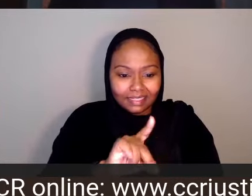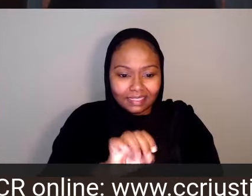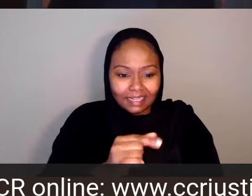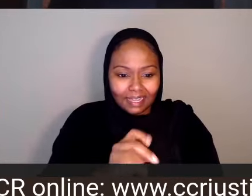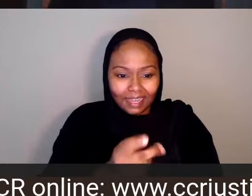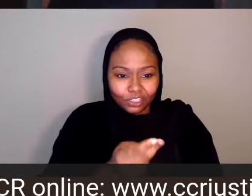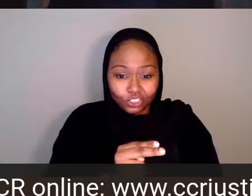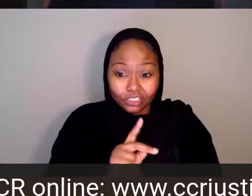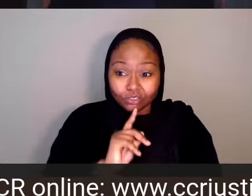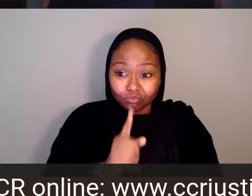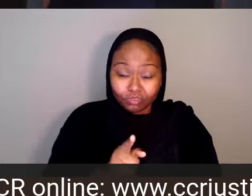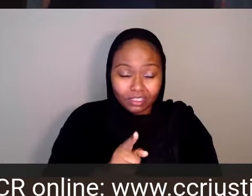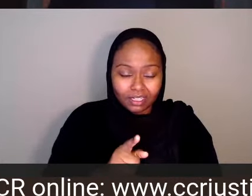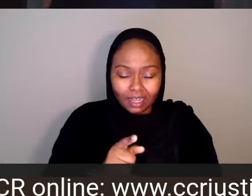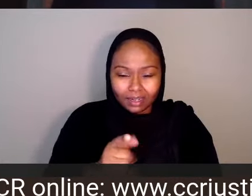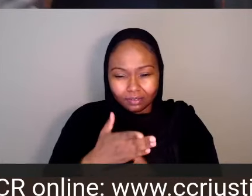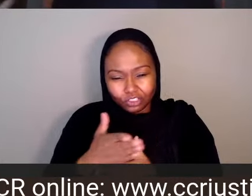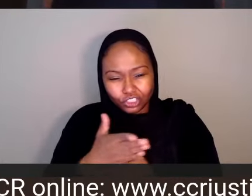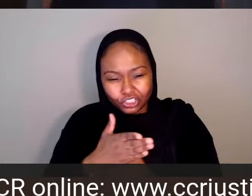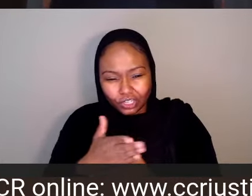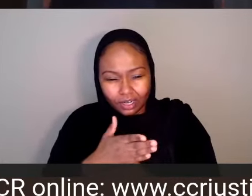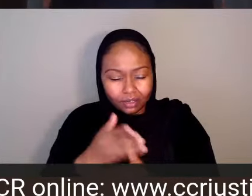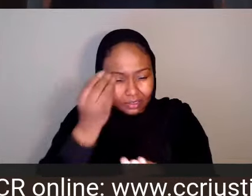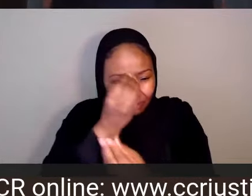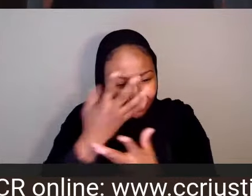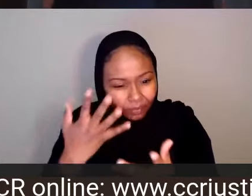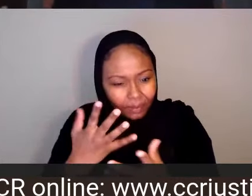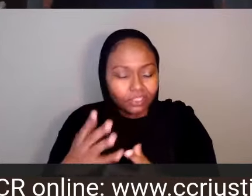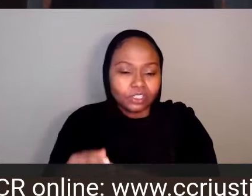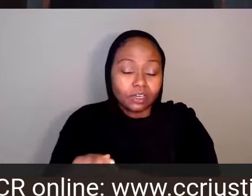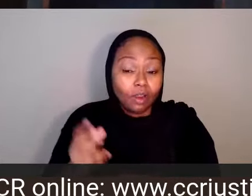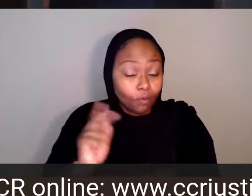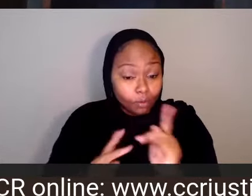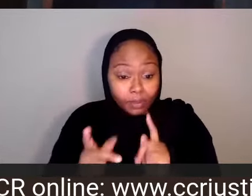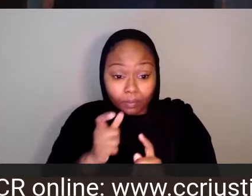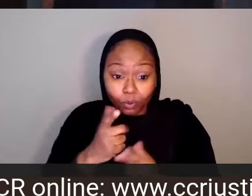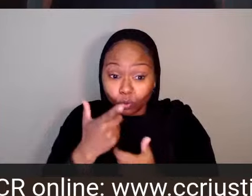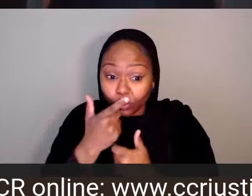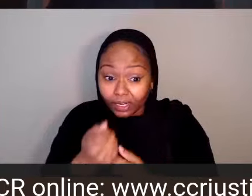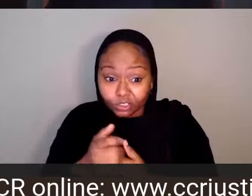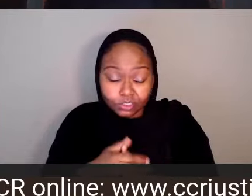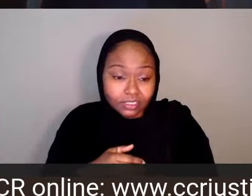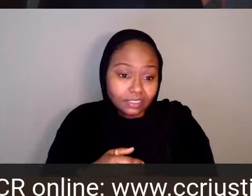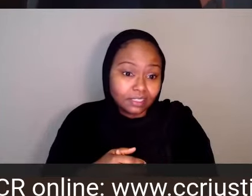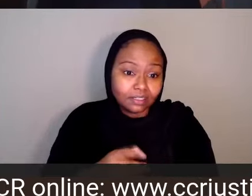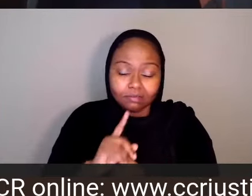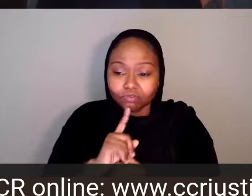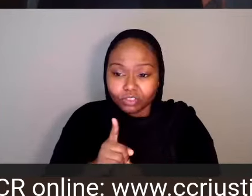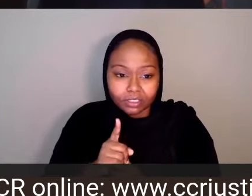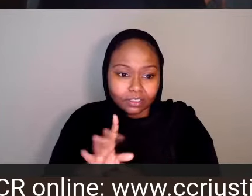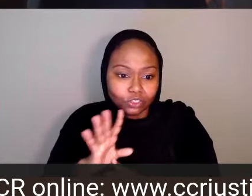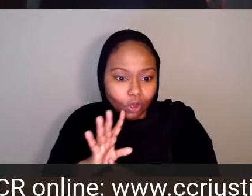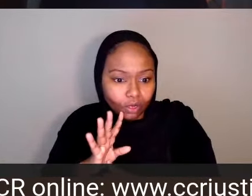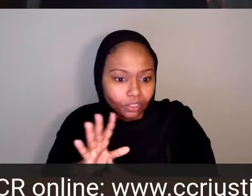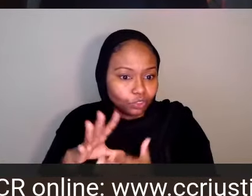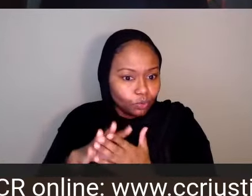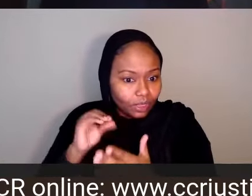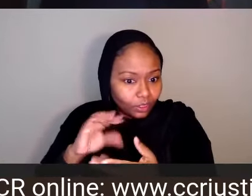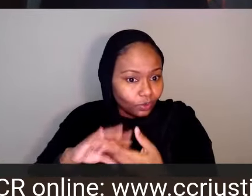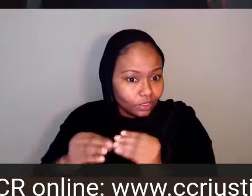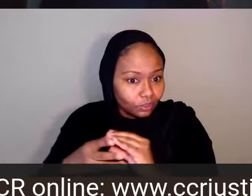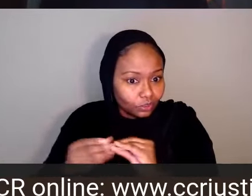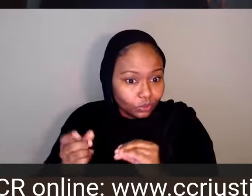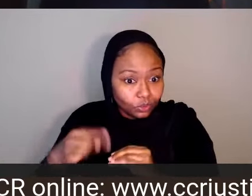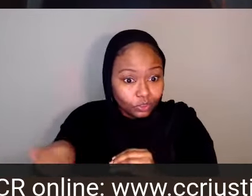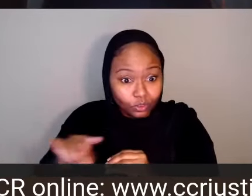who are interested in actually talking to and learning the stories of those who